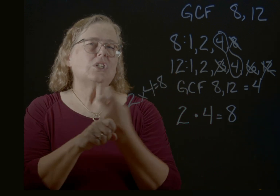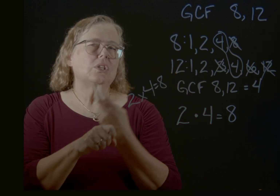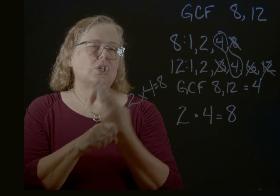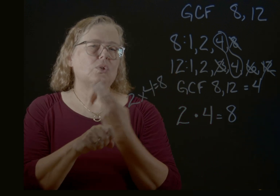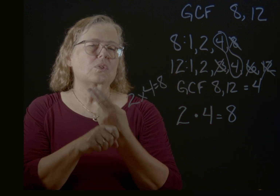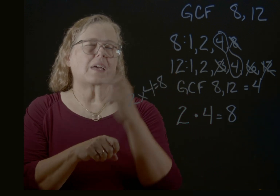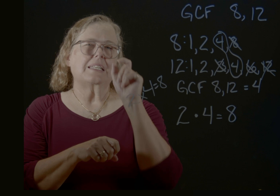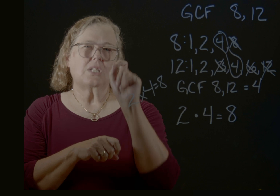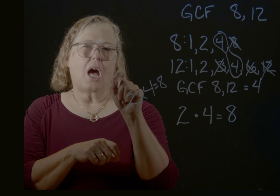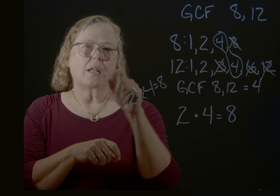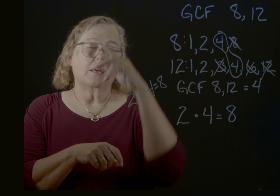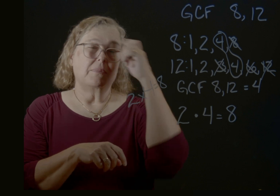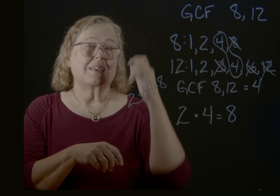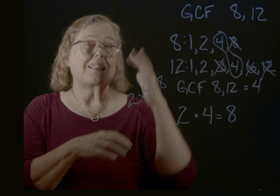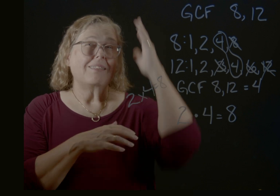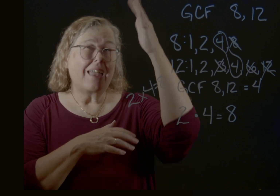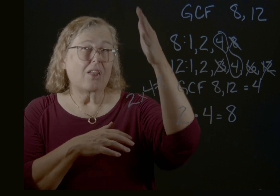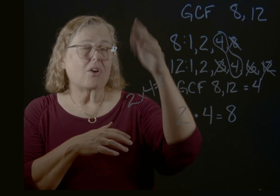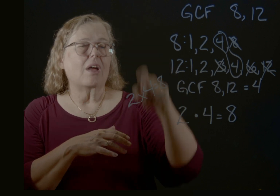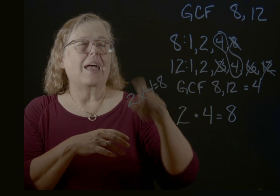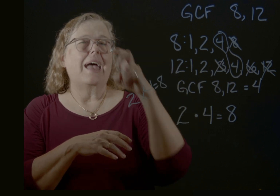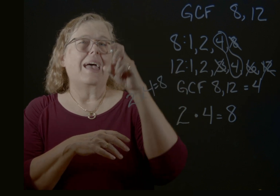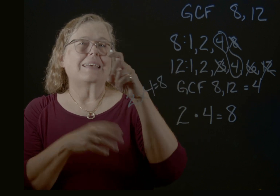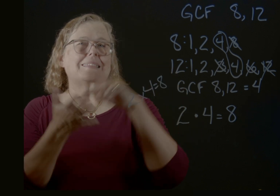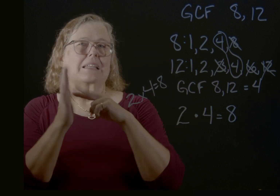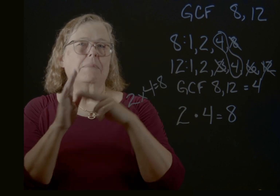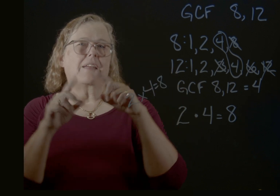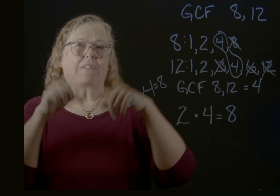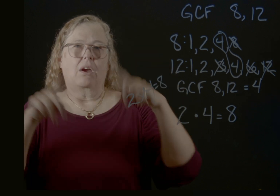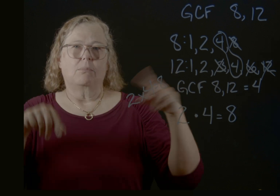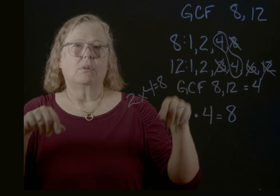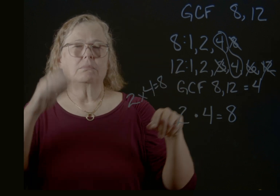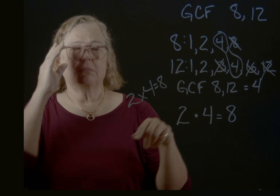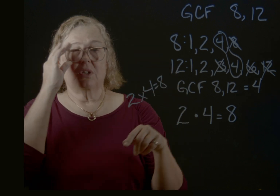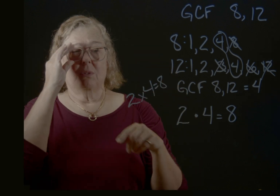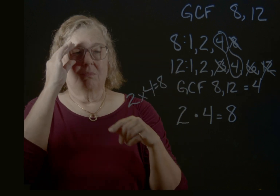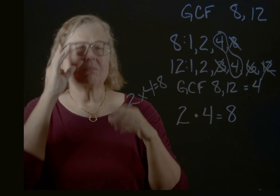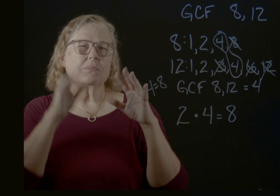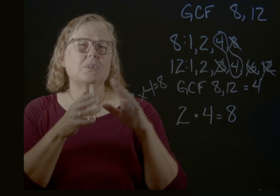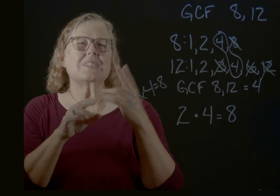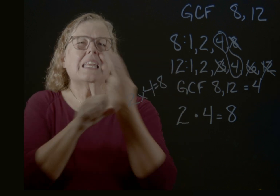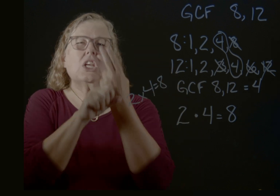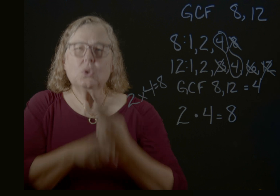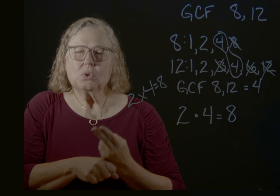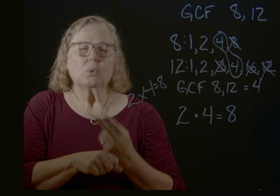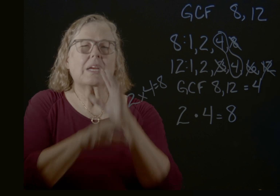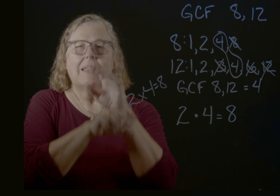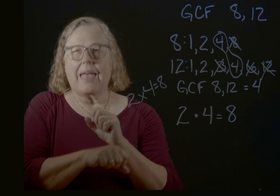use X. We're going to use a dot because we don't want to use the X, because the X means a variable. And we'll